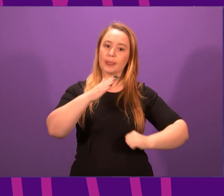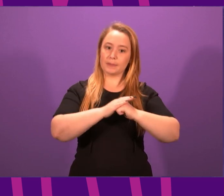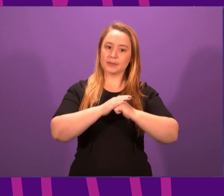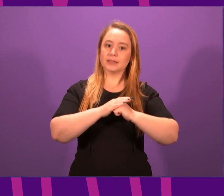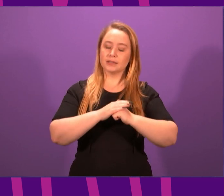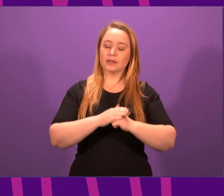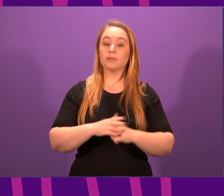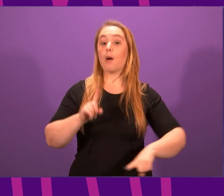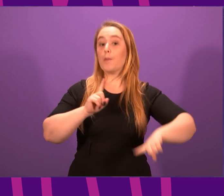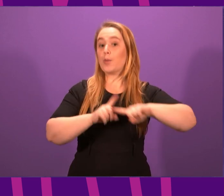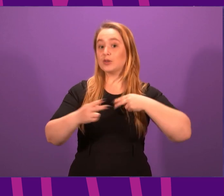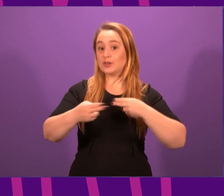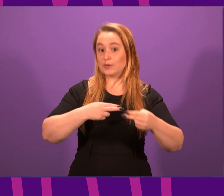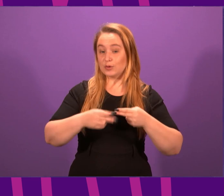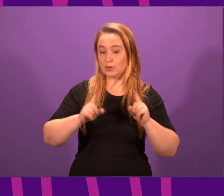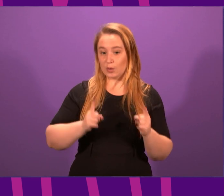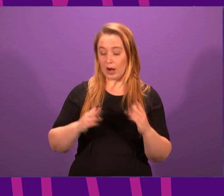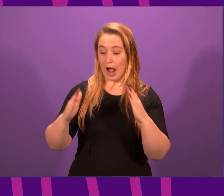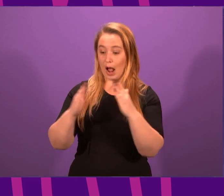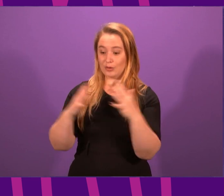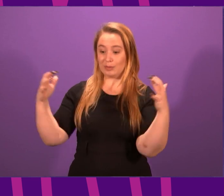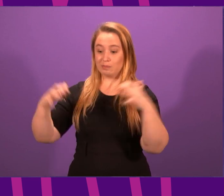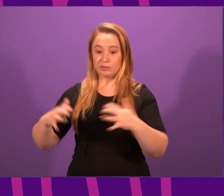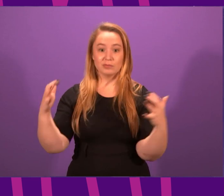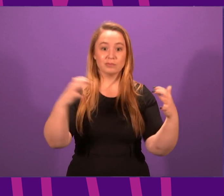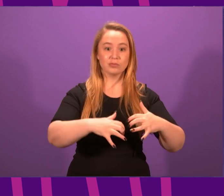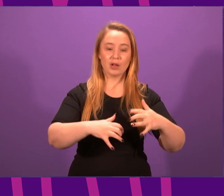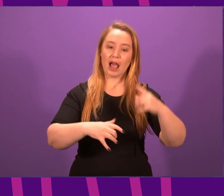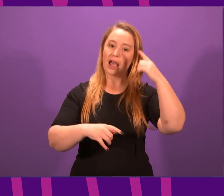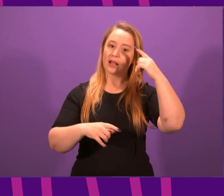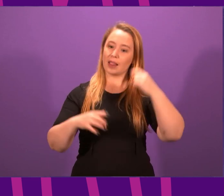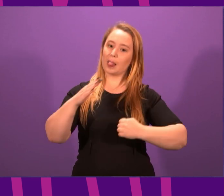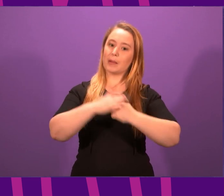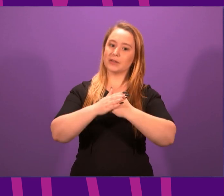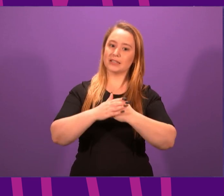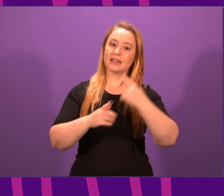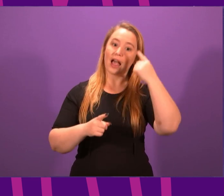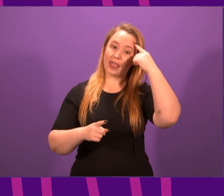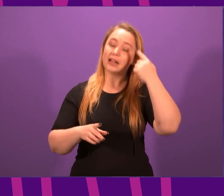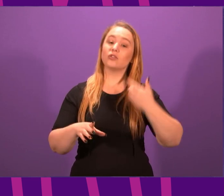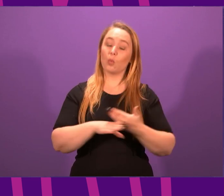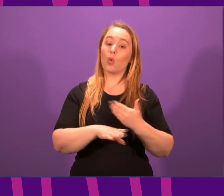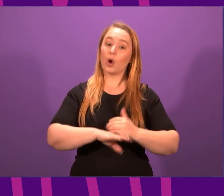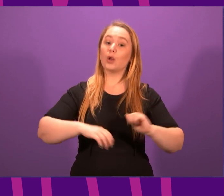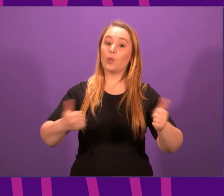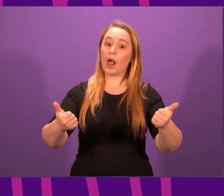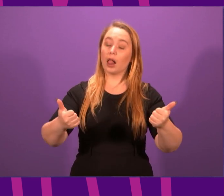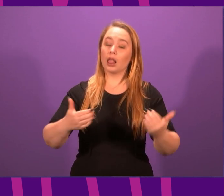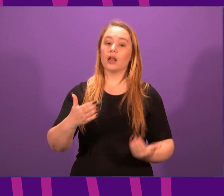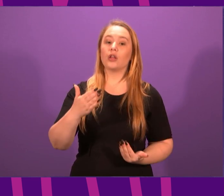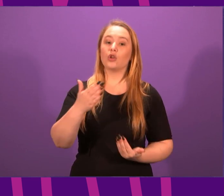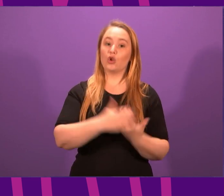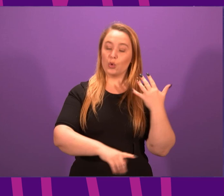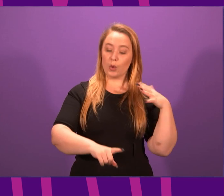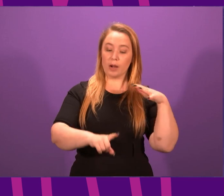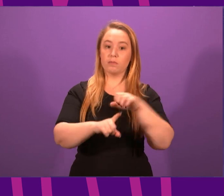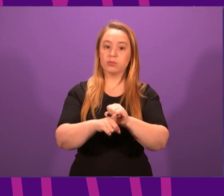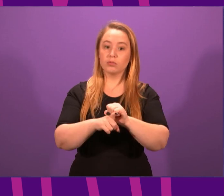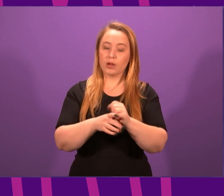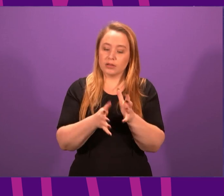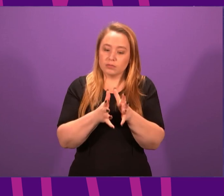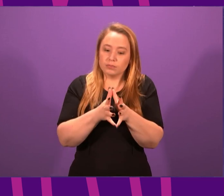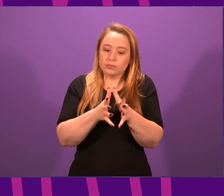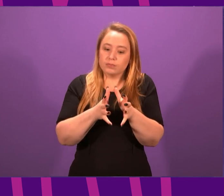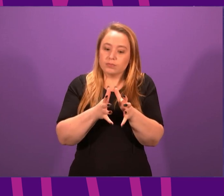that we believe the restriction on household gatherings may already be having an effect. The number of new cases is growing more